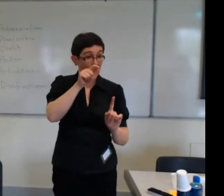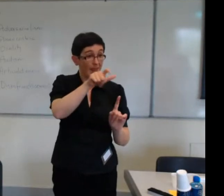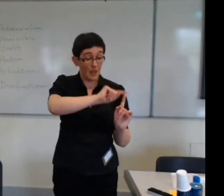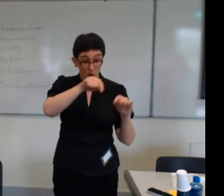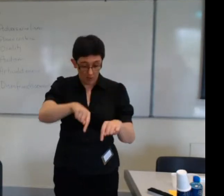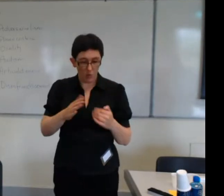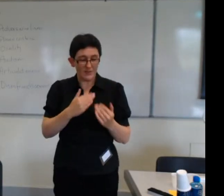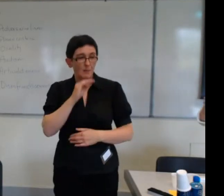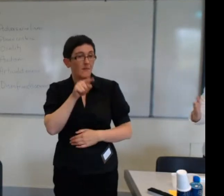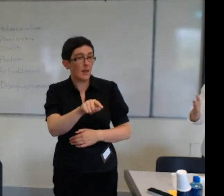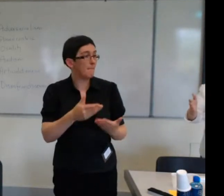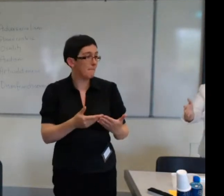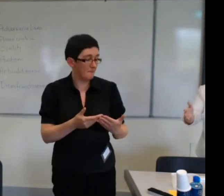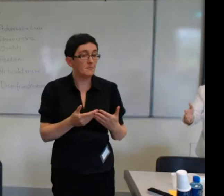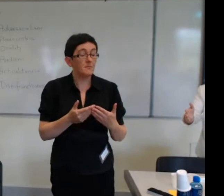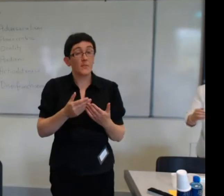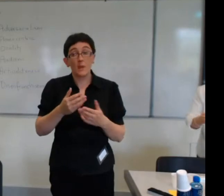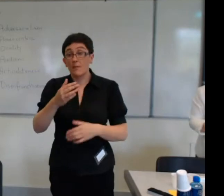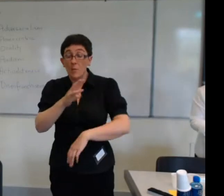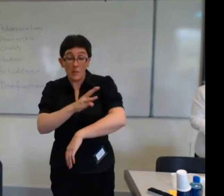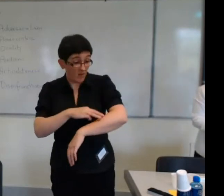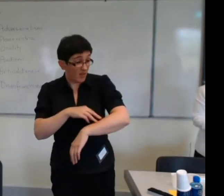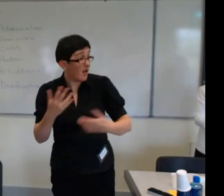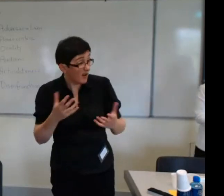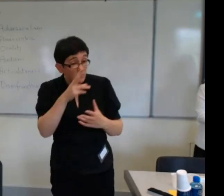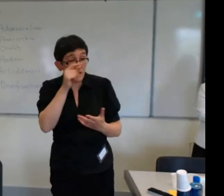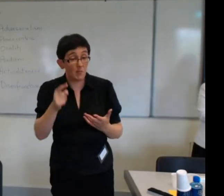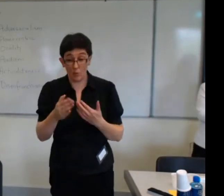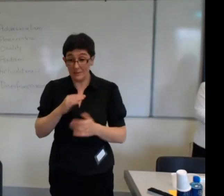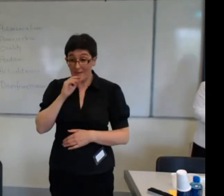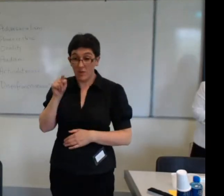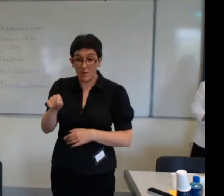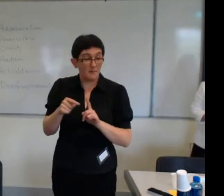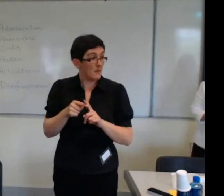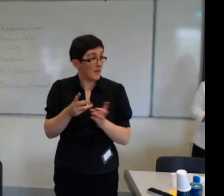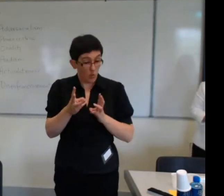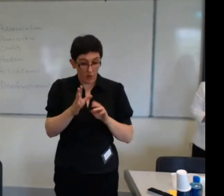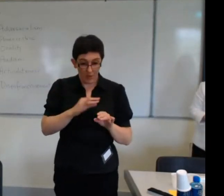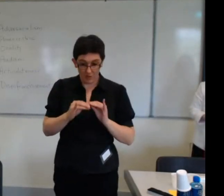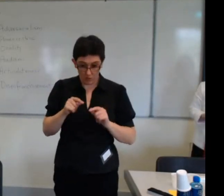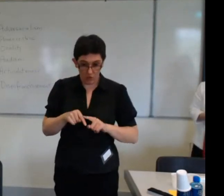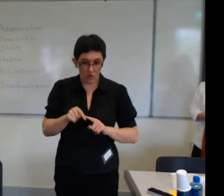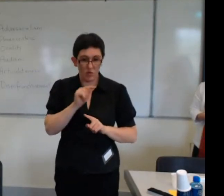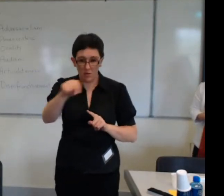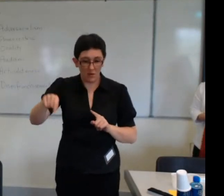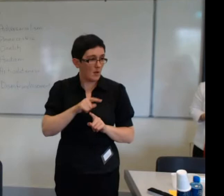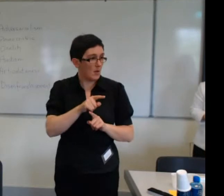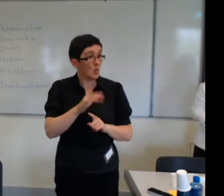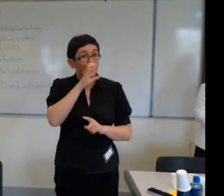not, again, equally for the guard, say, in this scenario, what does it mean when you're working with an interpreter? You know, there's this assumption that